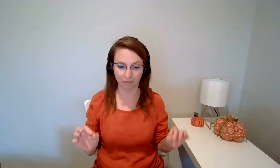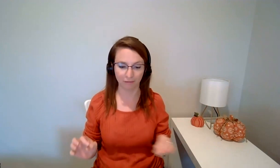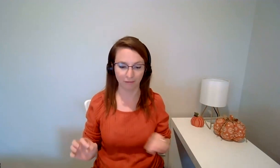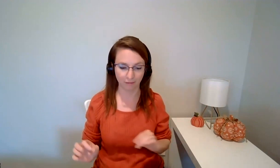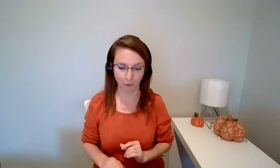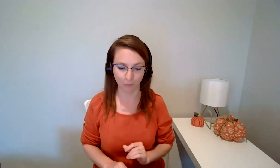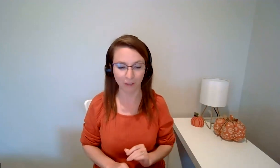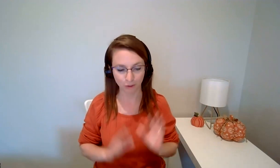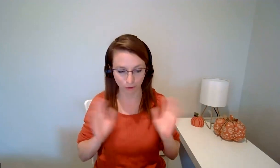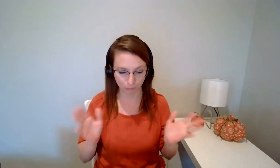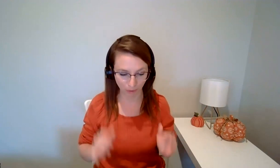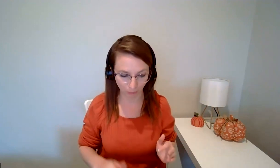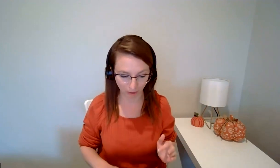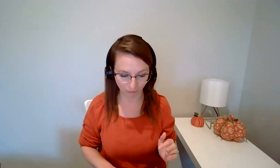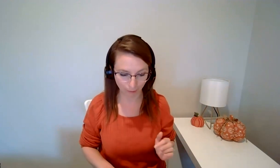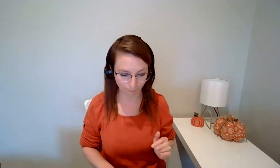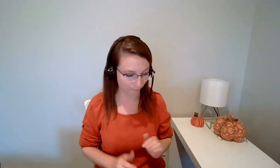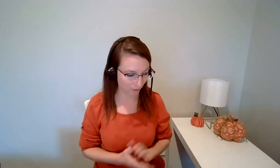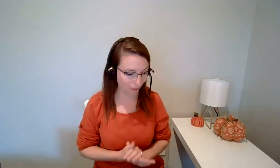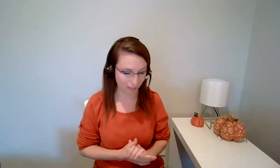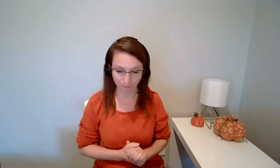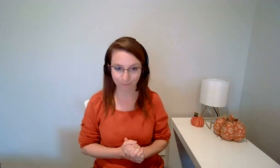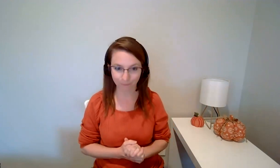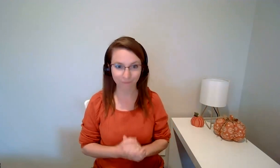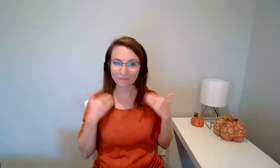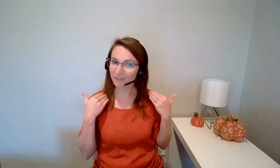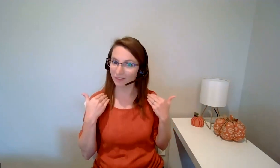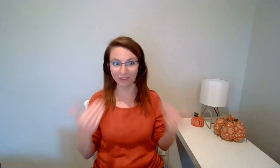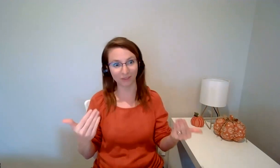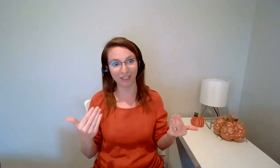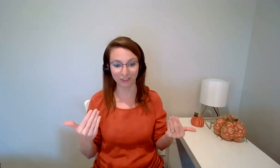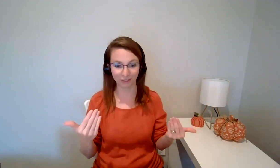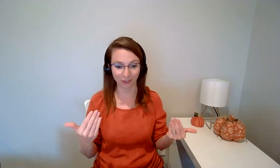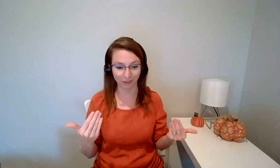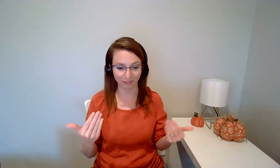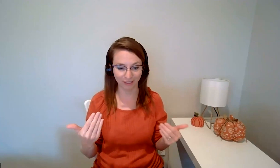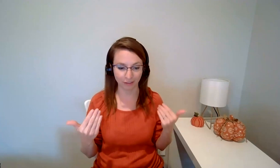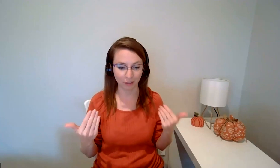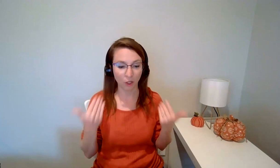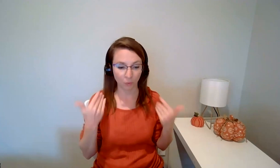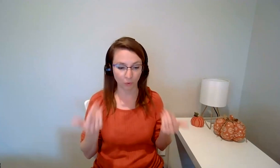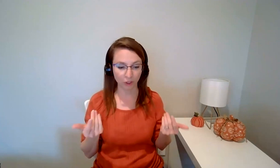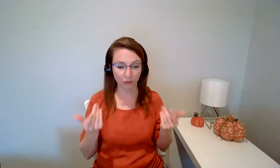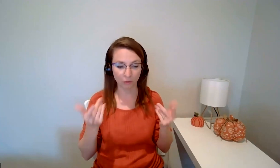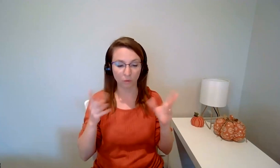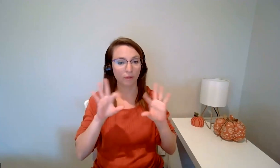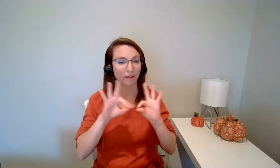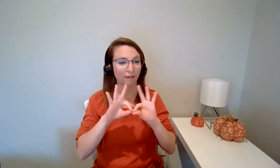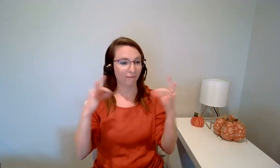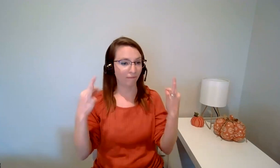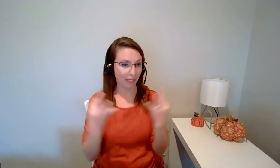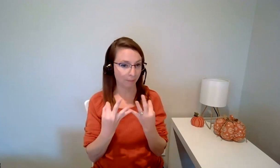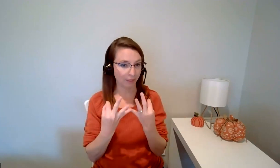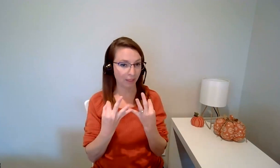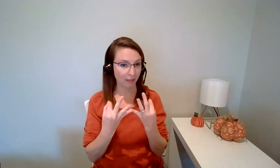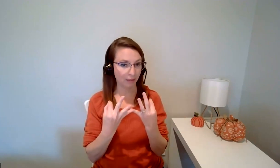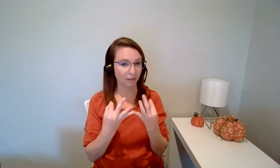ASL. So just be aware of that. Okay, so let's go ahead and start our lesson. We're going to do family